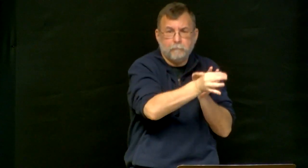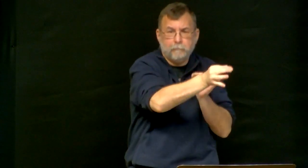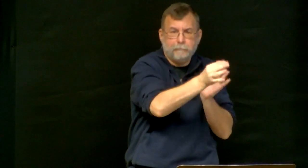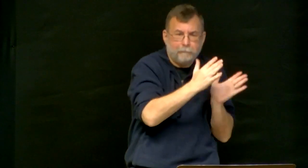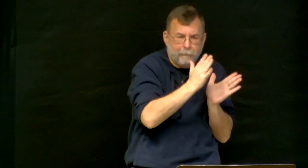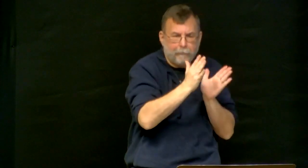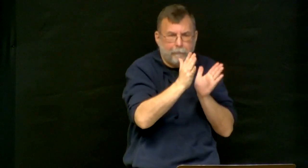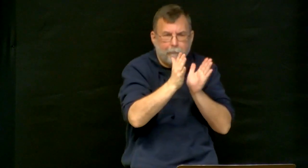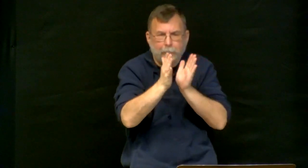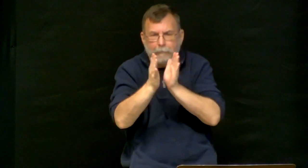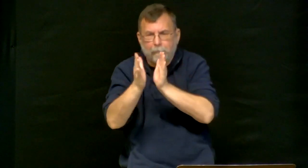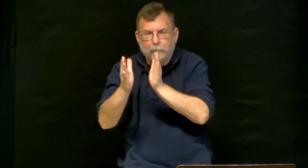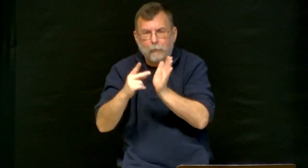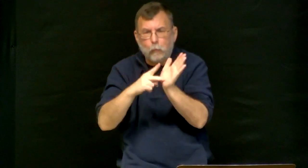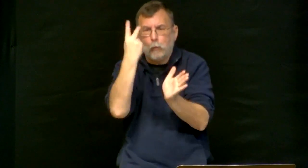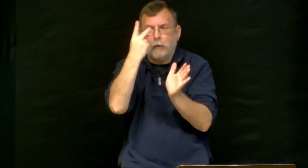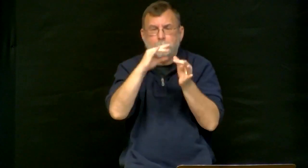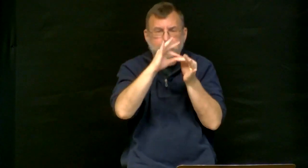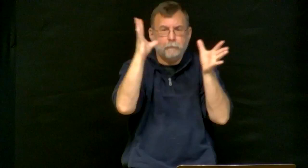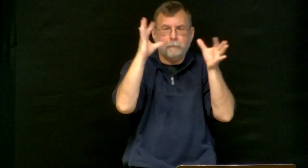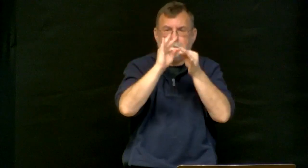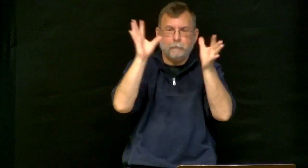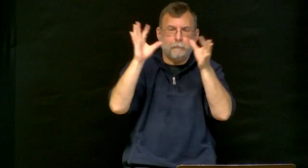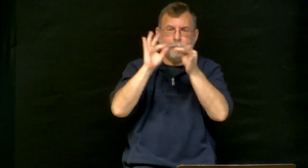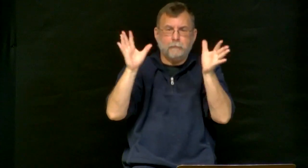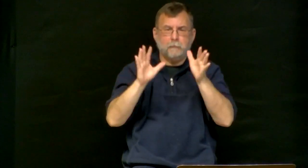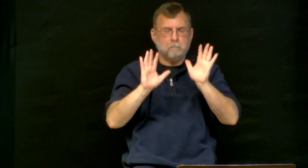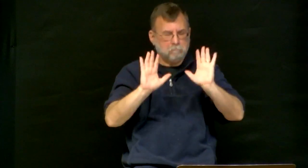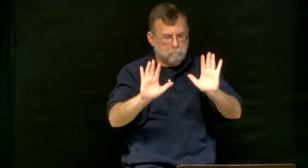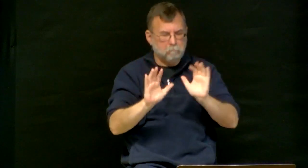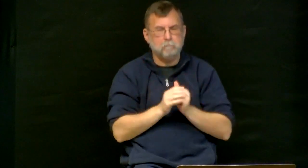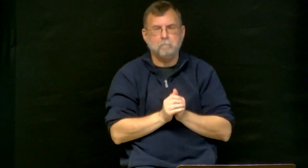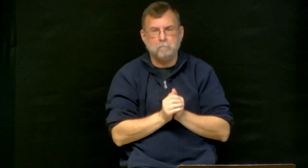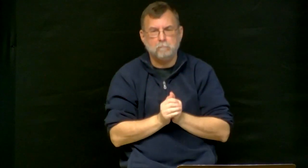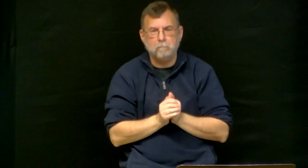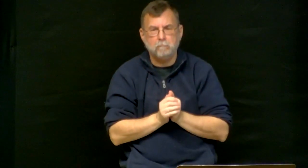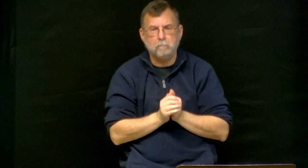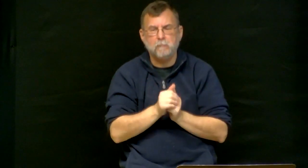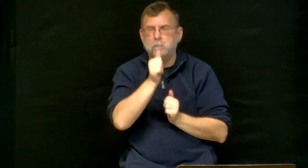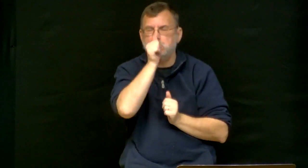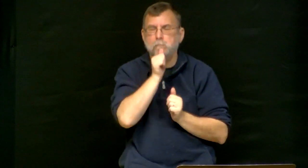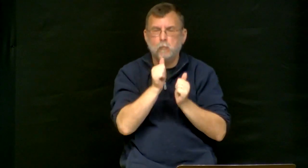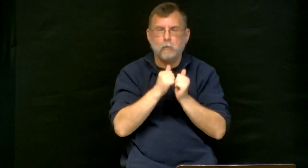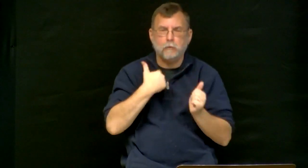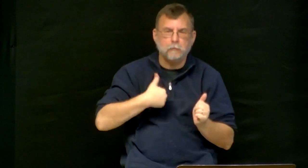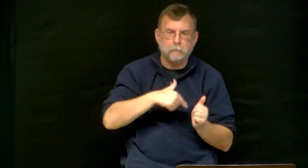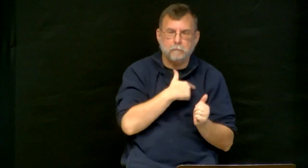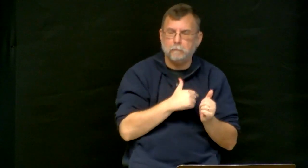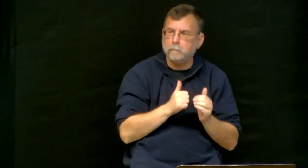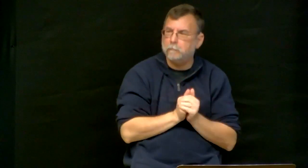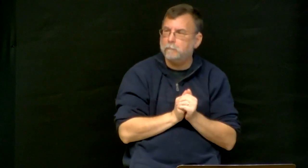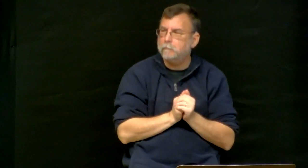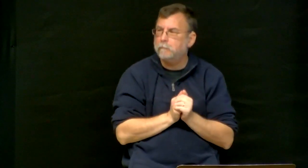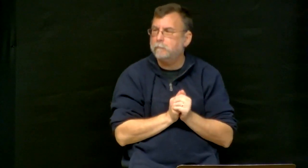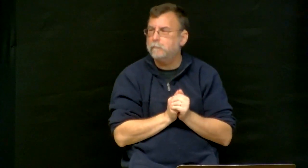and hope that you are forgiving and patient for our technical glitches and a little bit of our delay this morning.